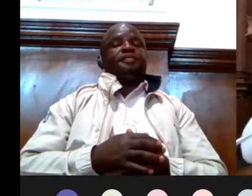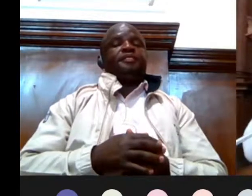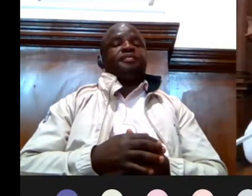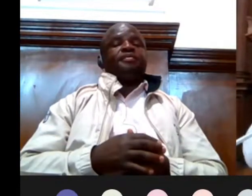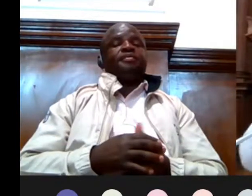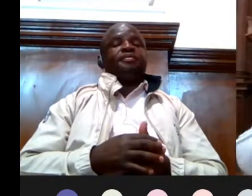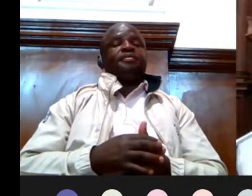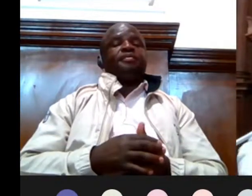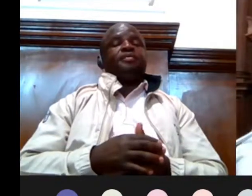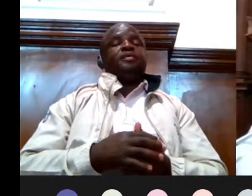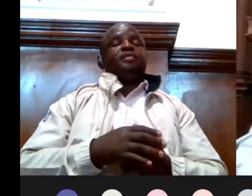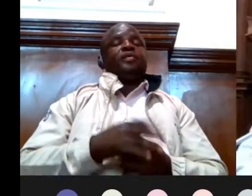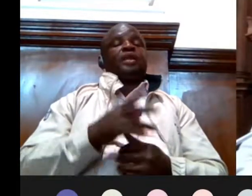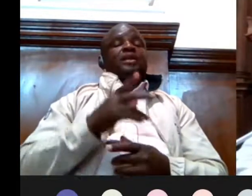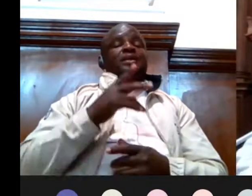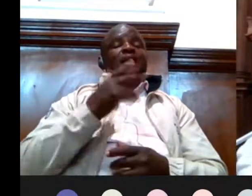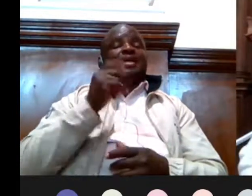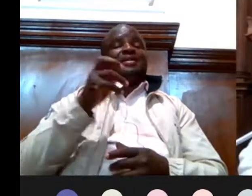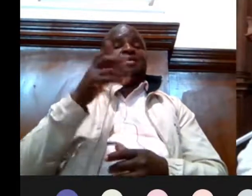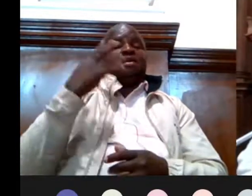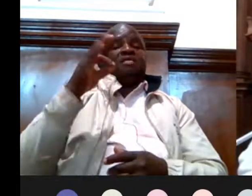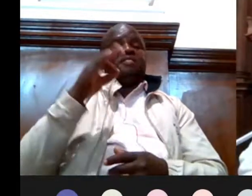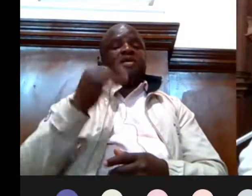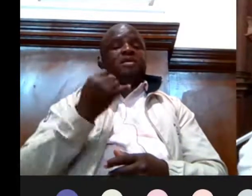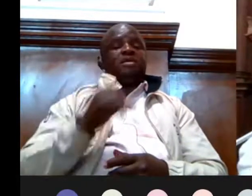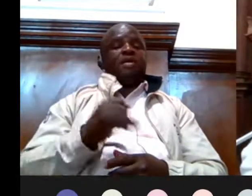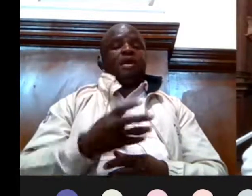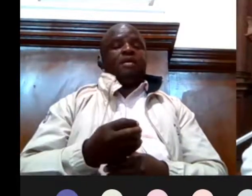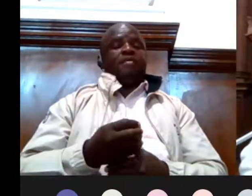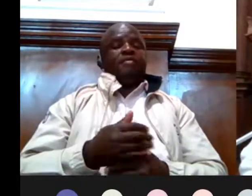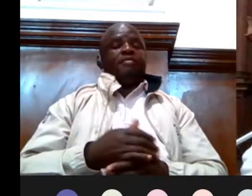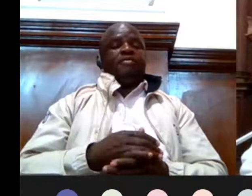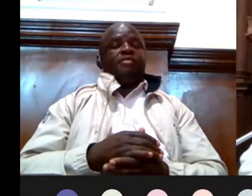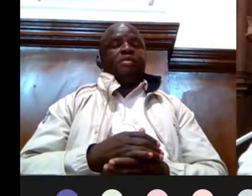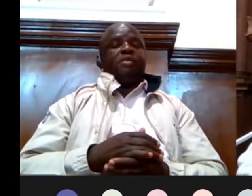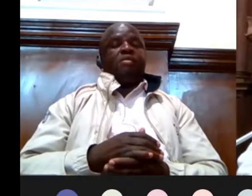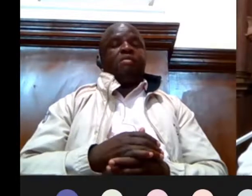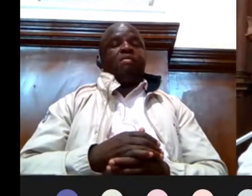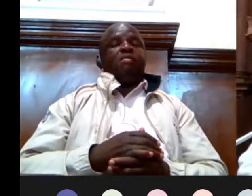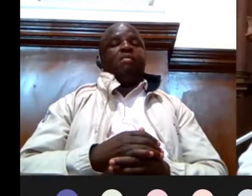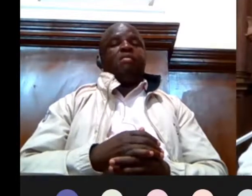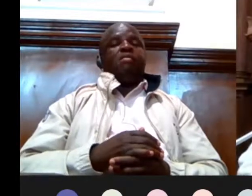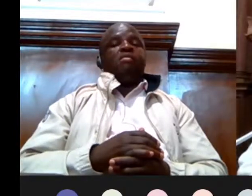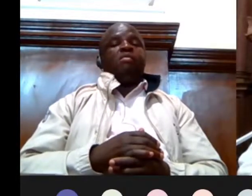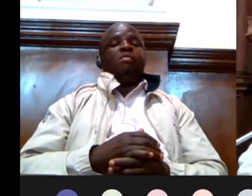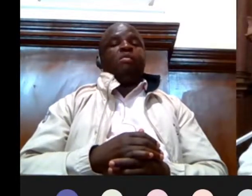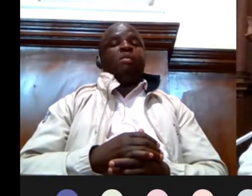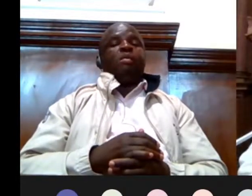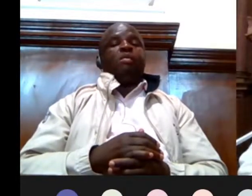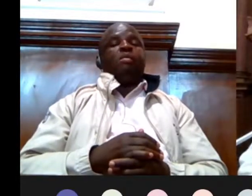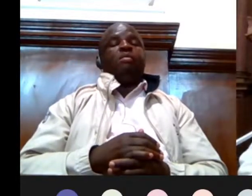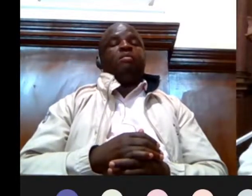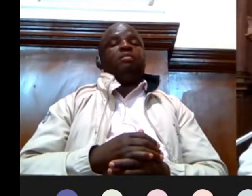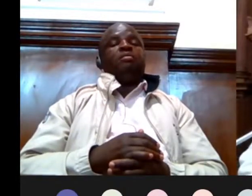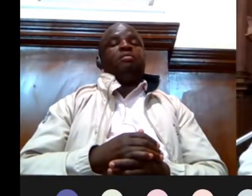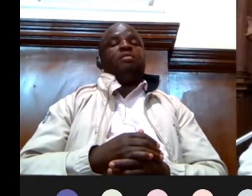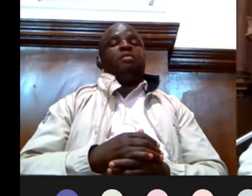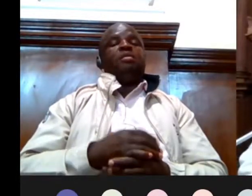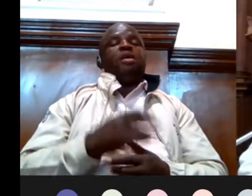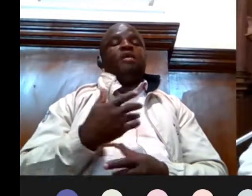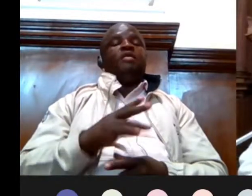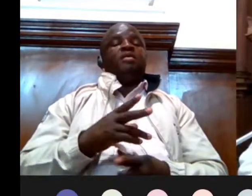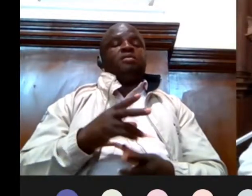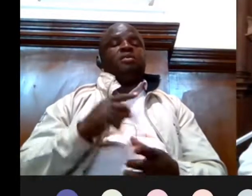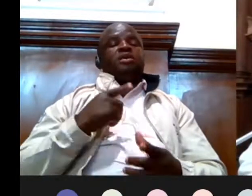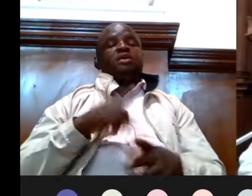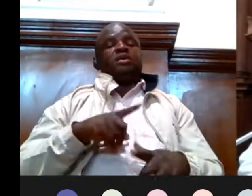Borwa. Mmuso ona wa African National Congress o ile wa bona hore o etsa matsapa a hore